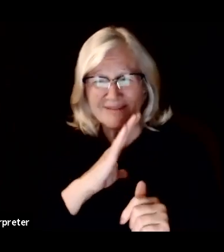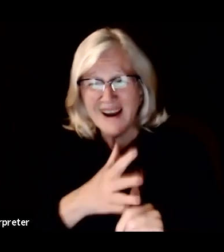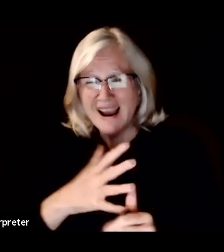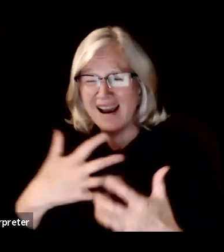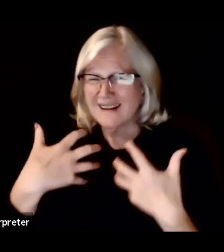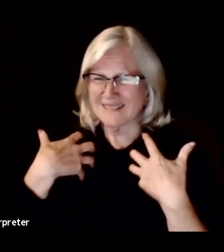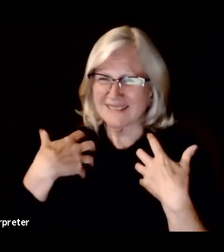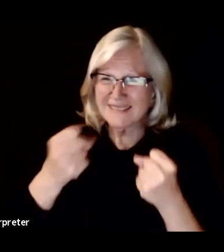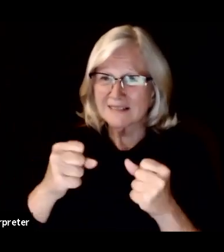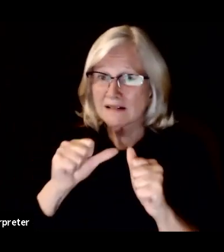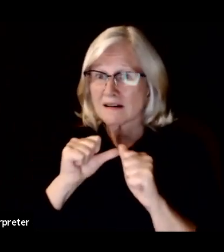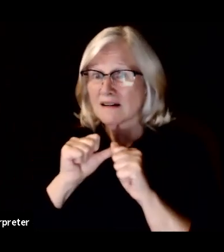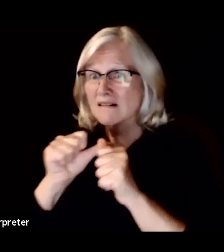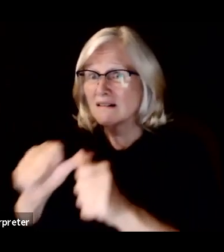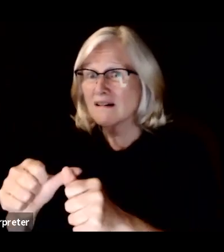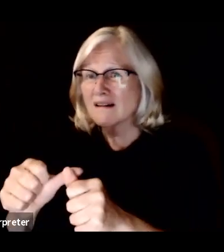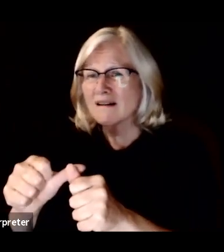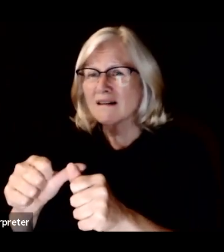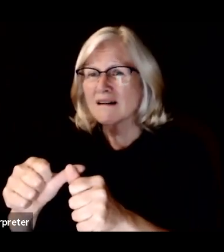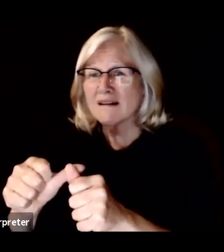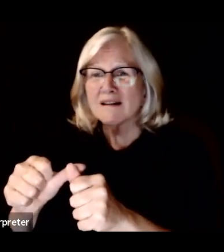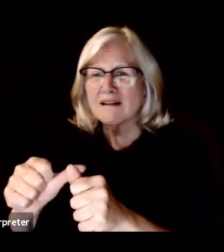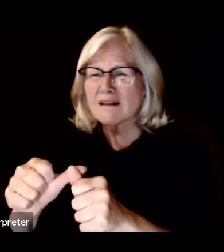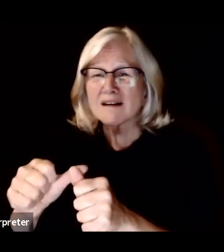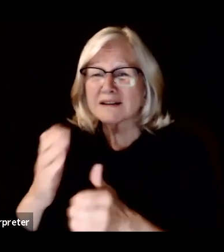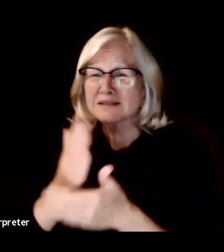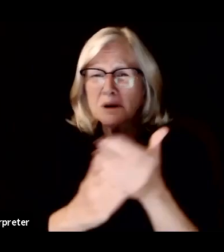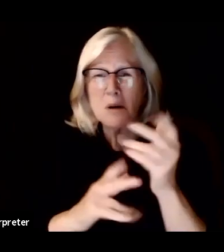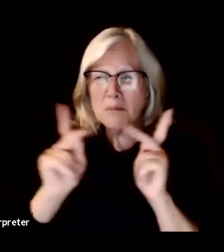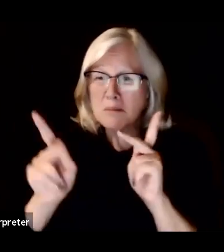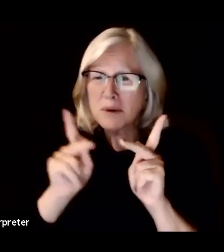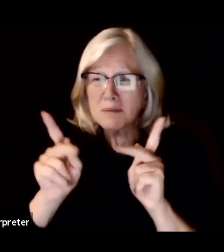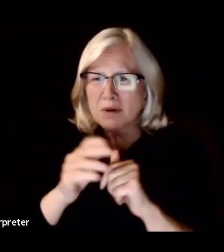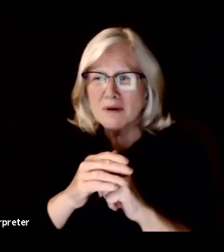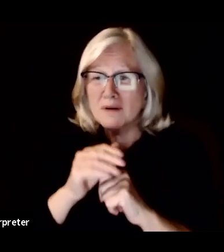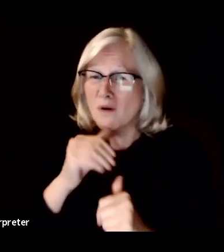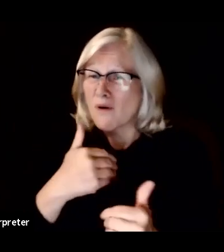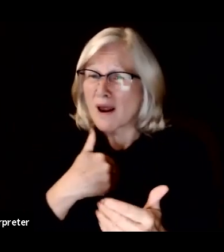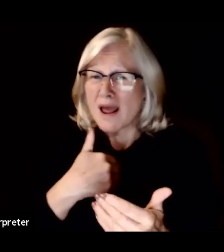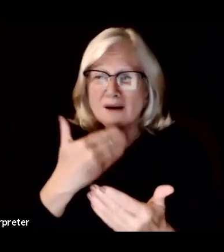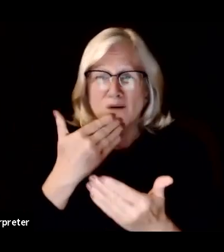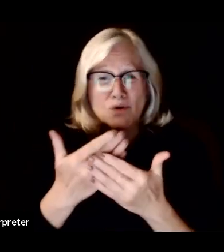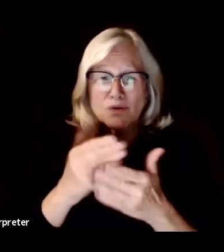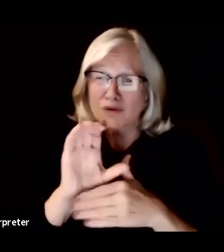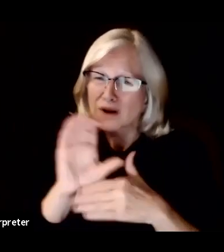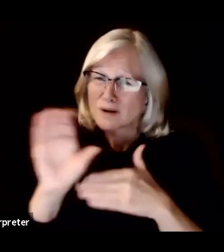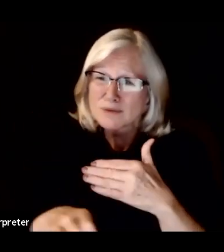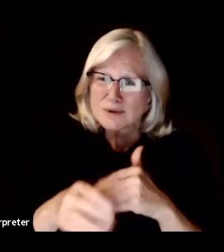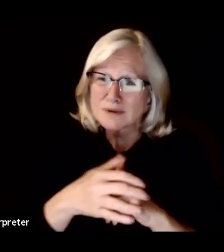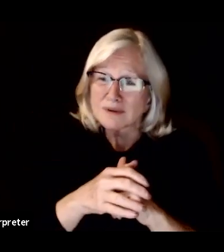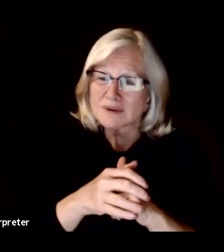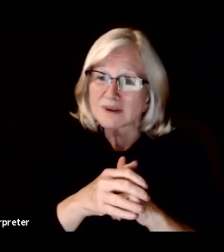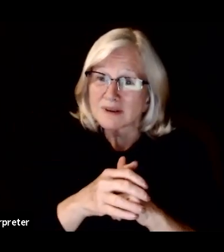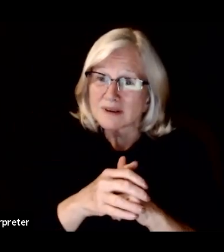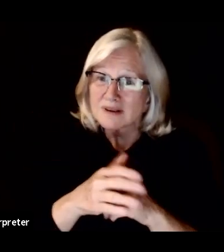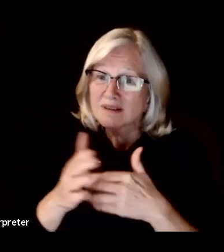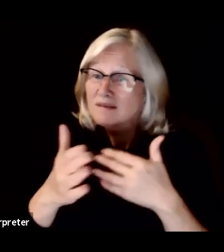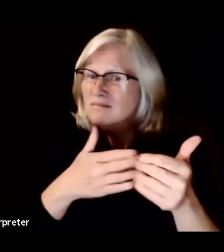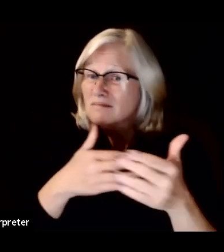people, who don't do fine. And along with the sports, you know, there